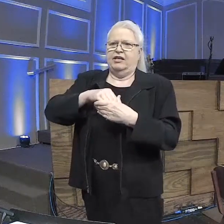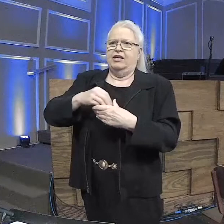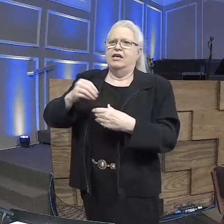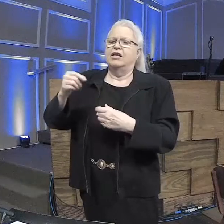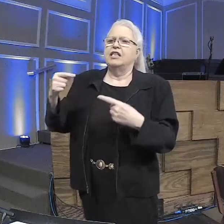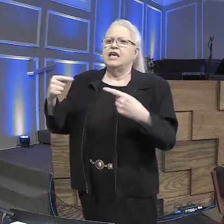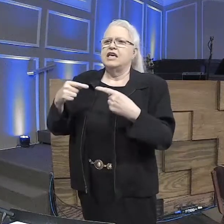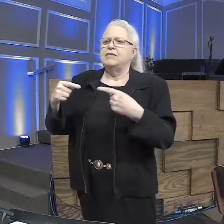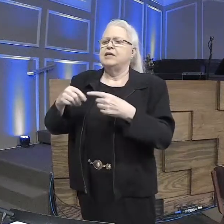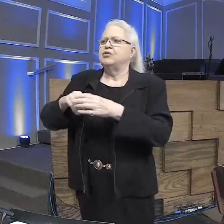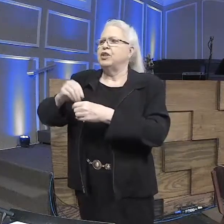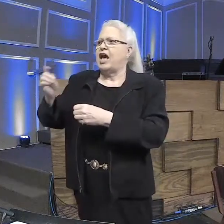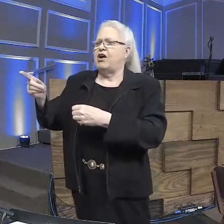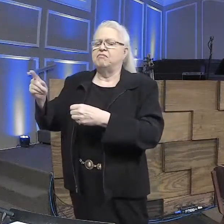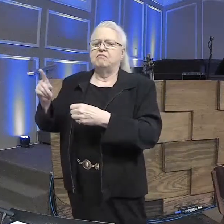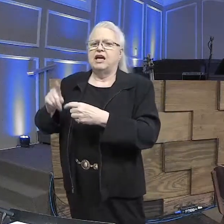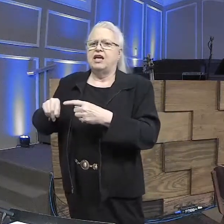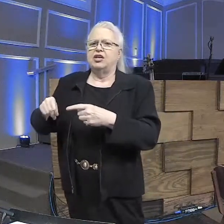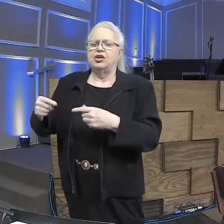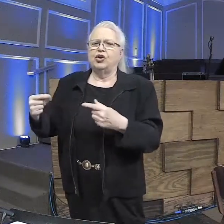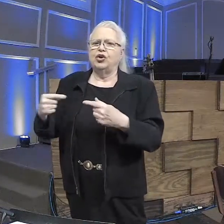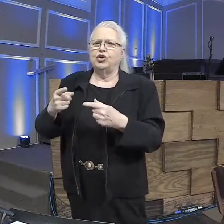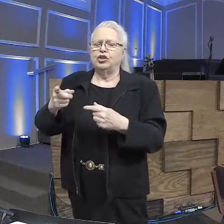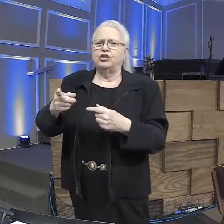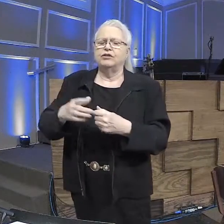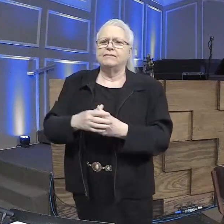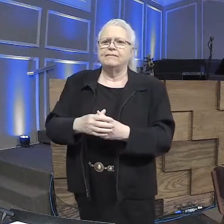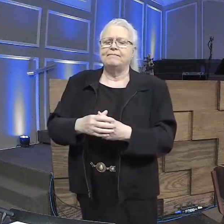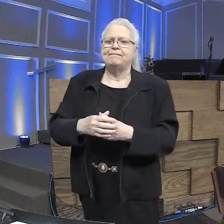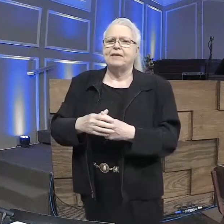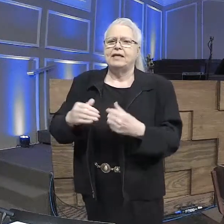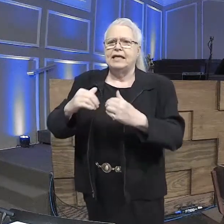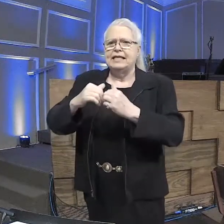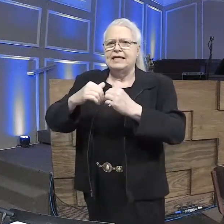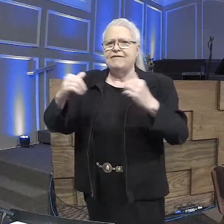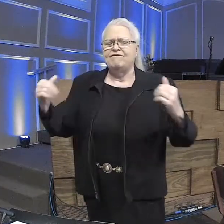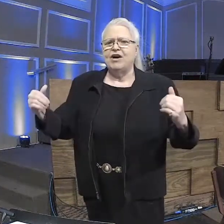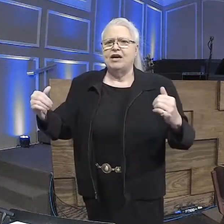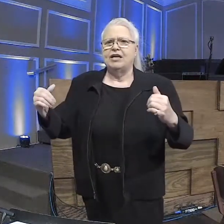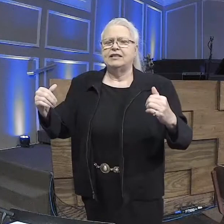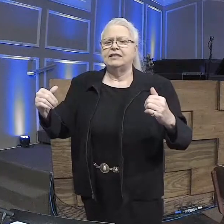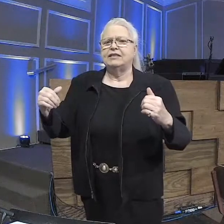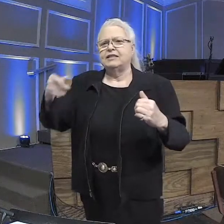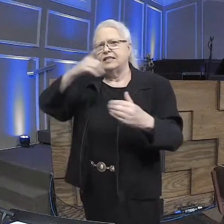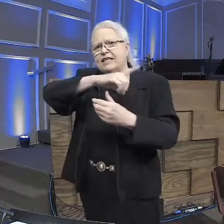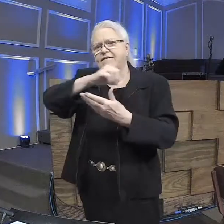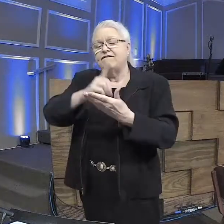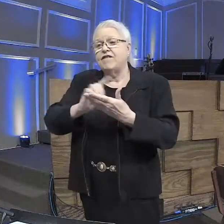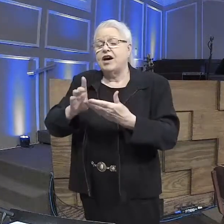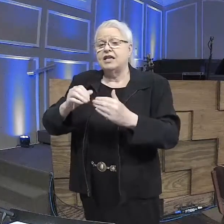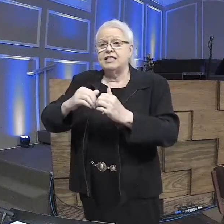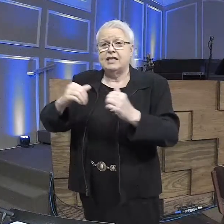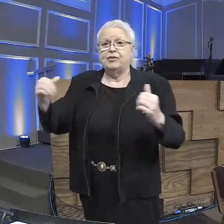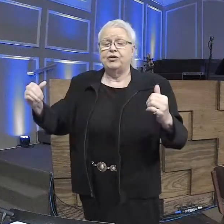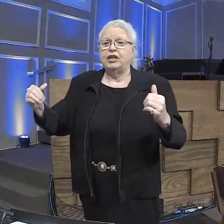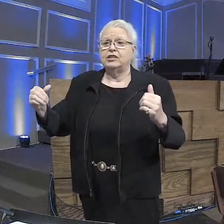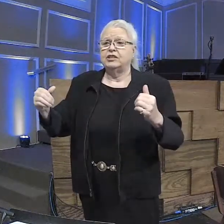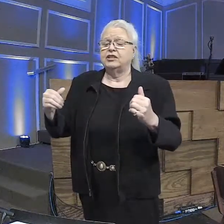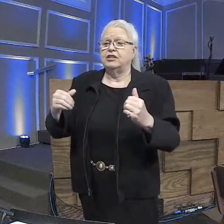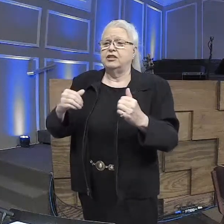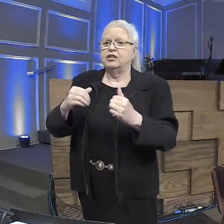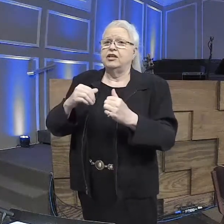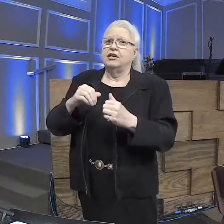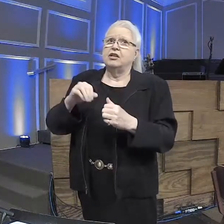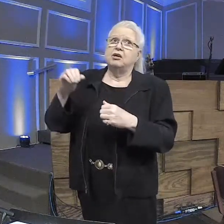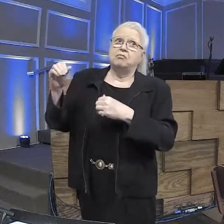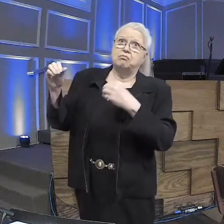been a time of providential pruning, a divine separation from the wheat and the chaff. And honestly, with all of these concerns and challenges